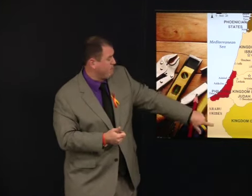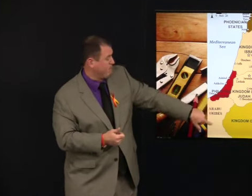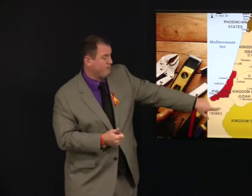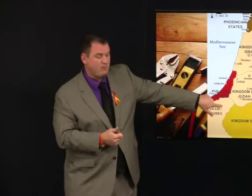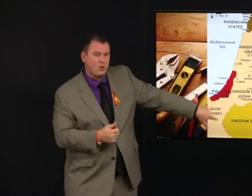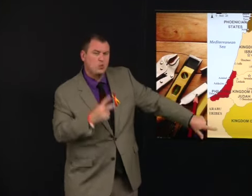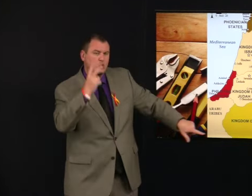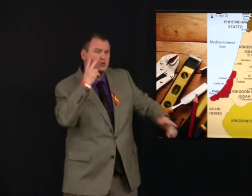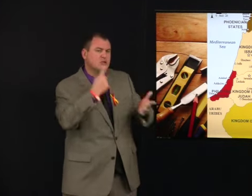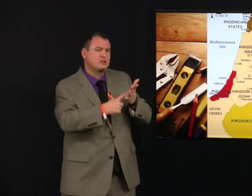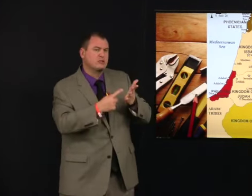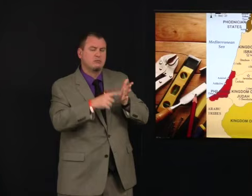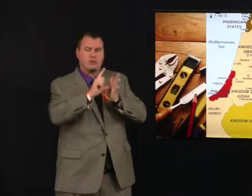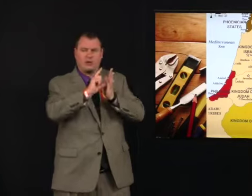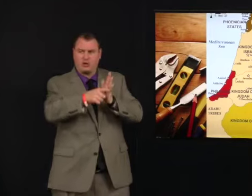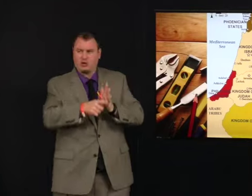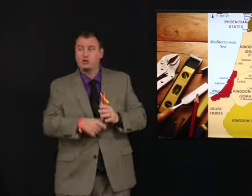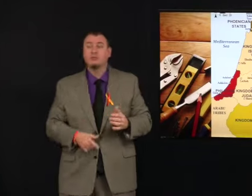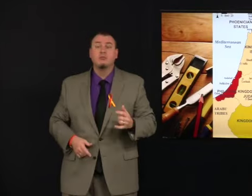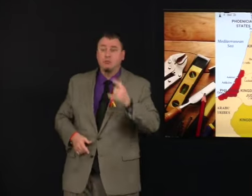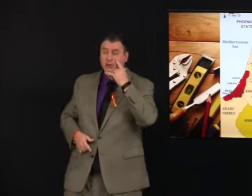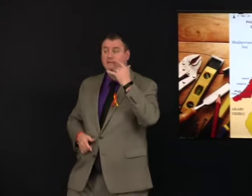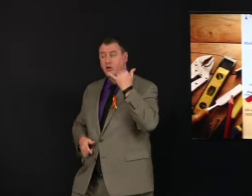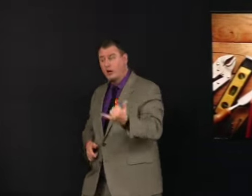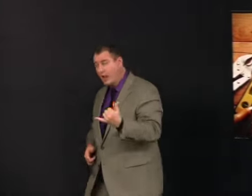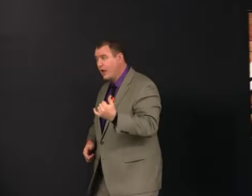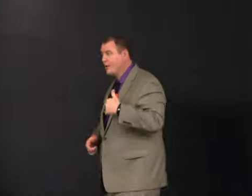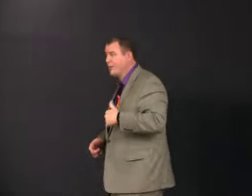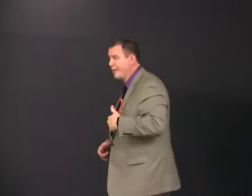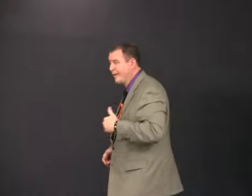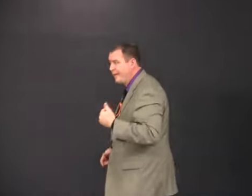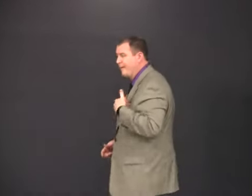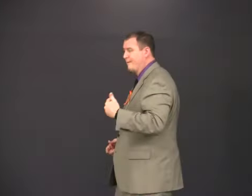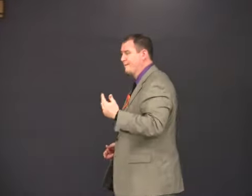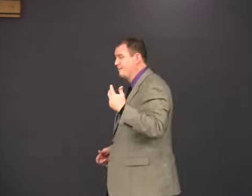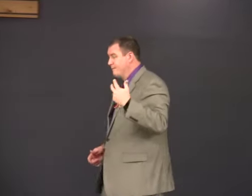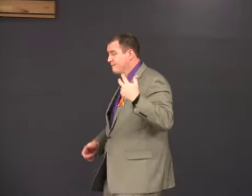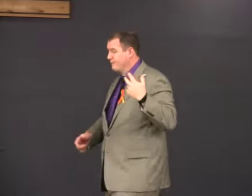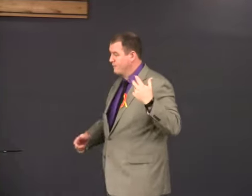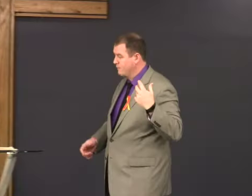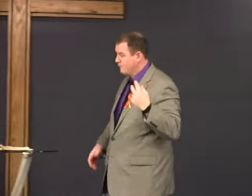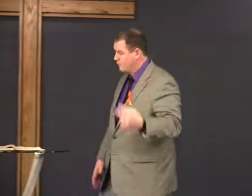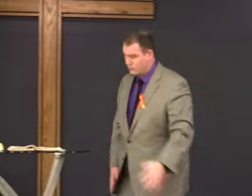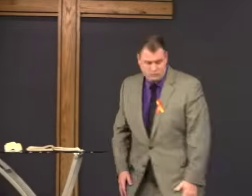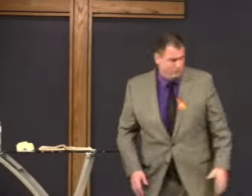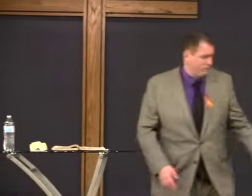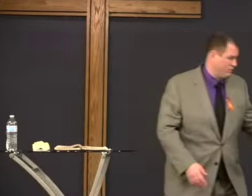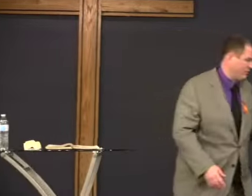is from Ammon, and then the other, the third one, which we'll see in a little bit,